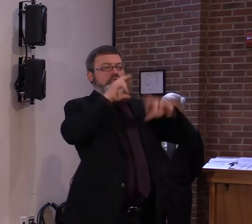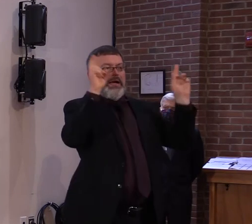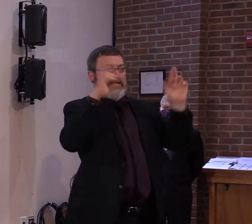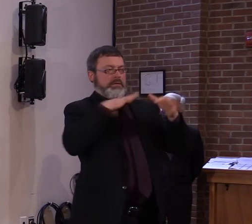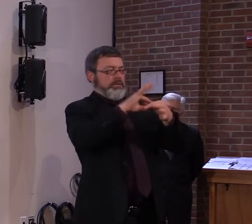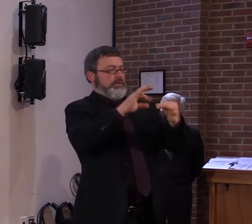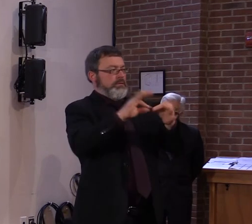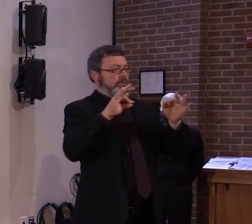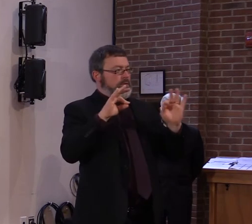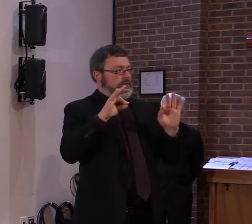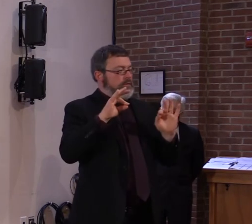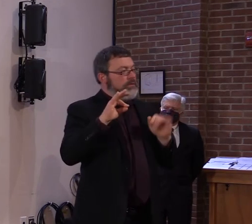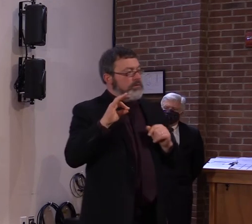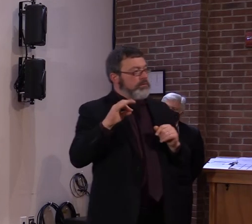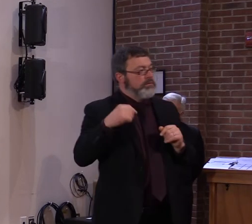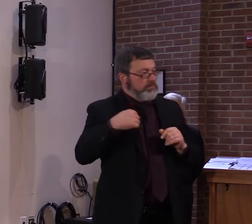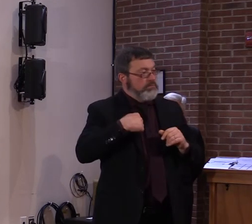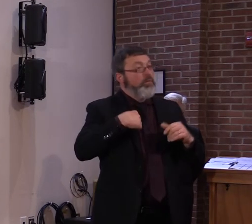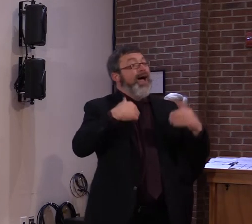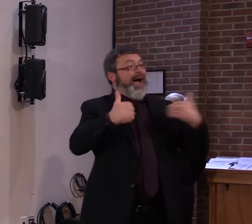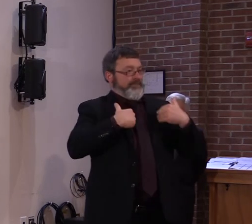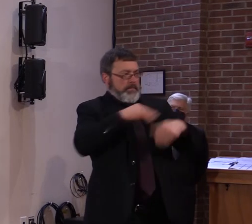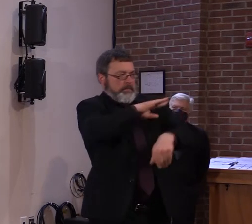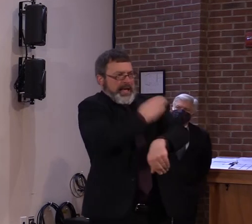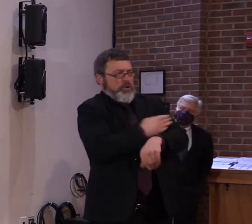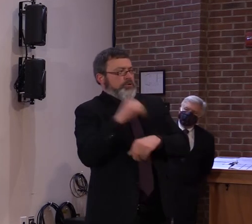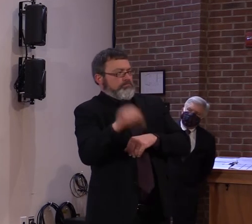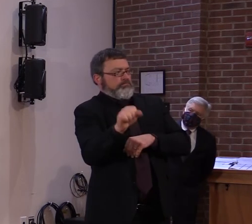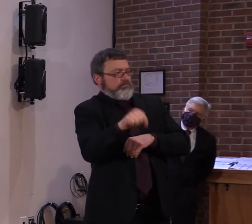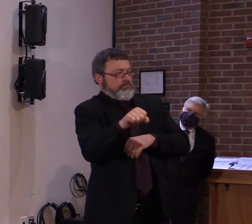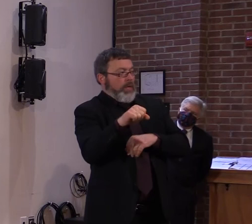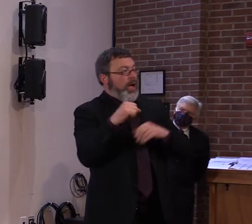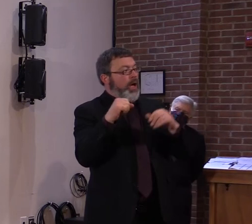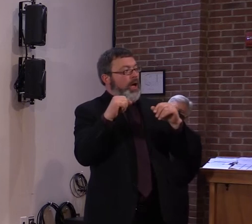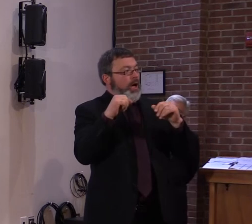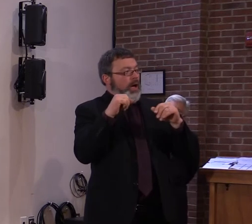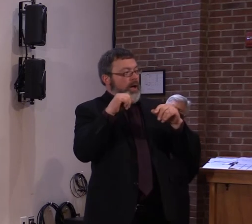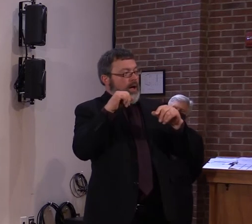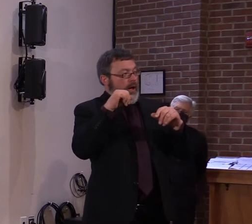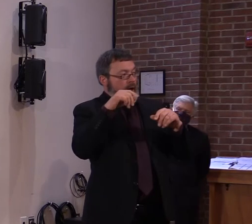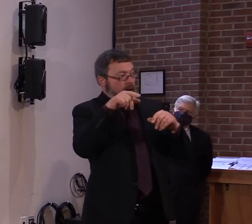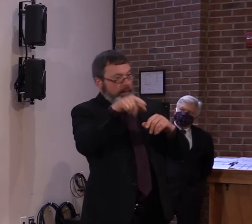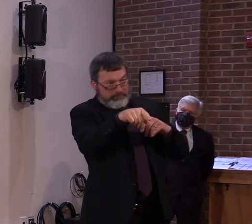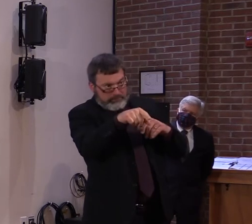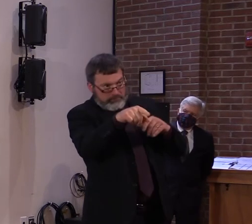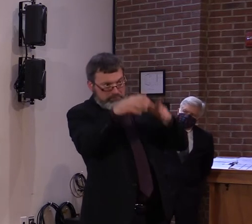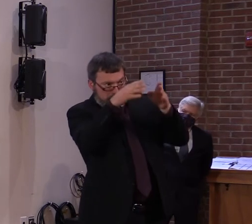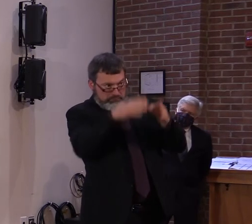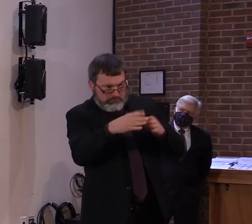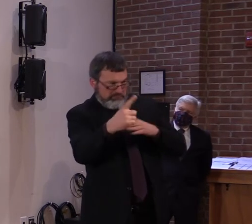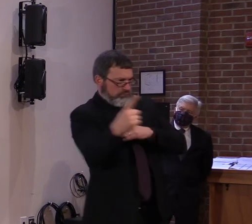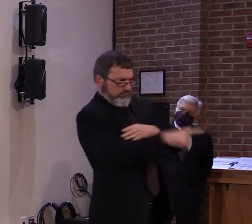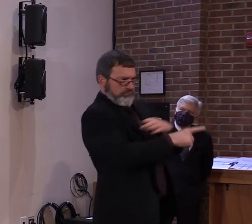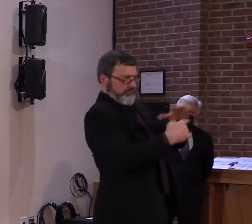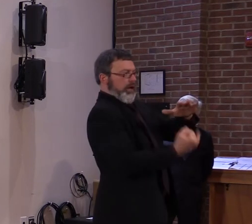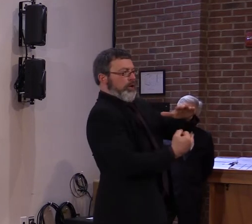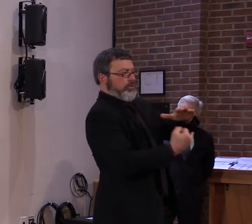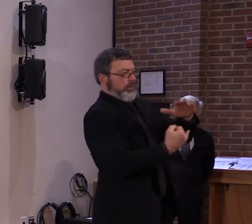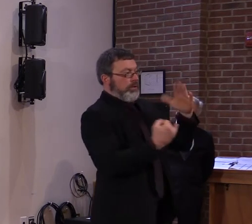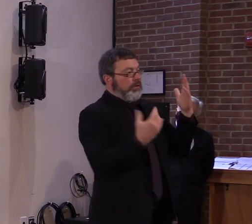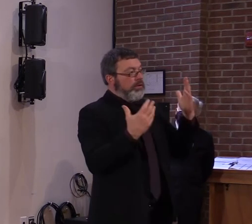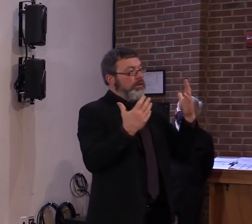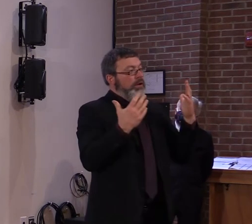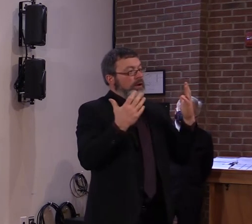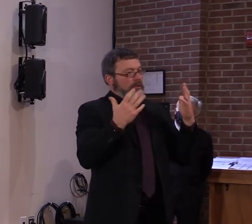to make sure that a person who needed to be isolated and was a risk to those around them was